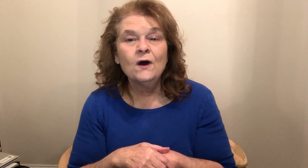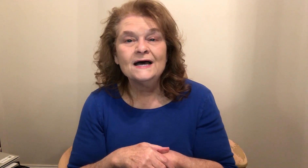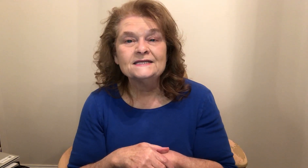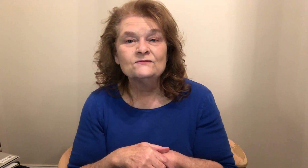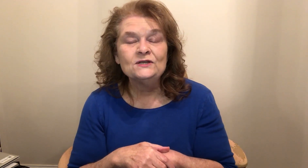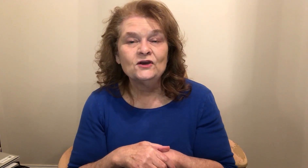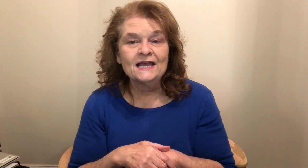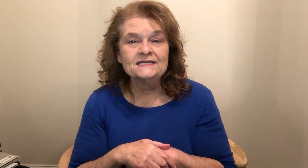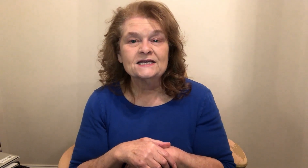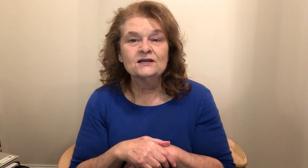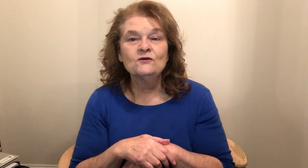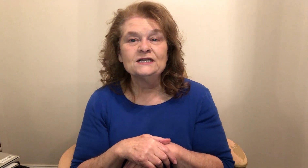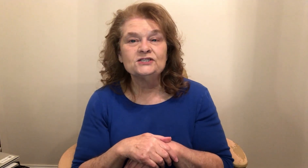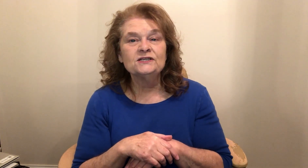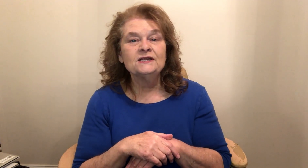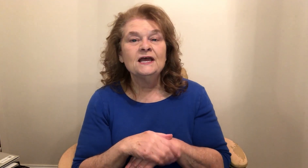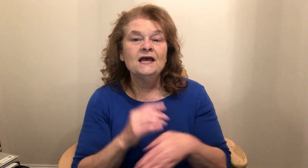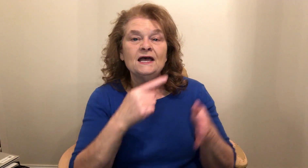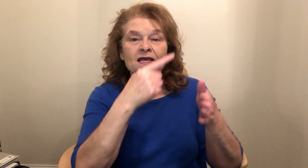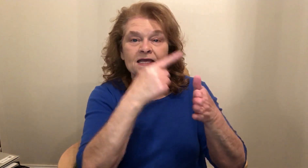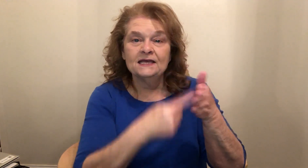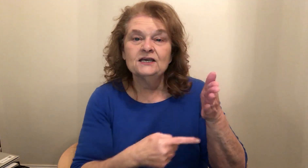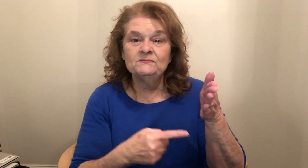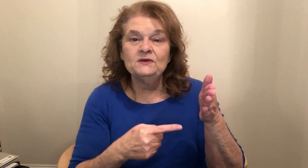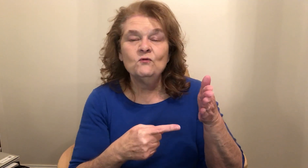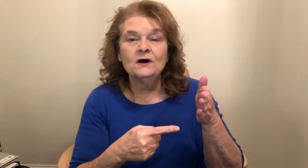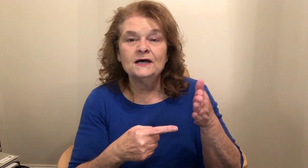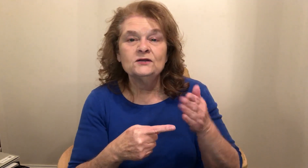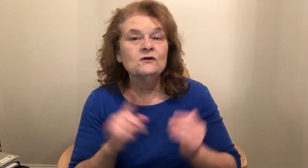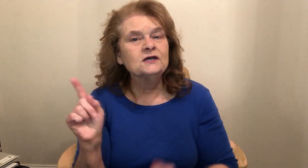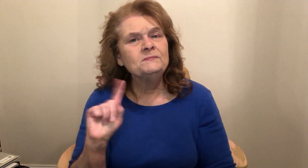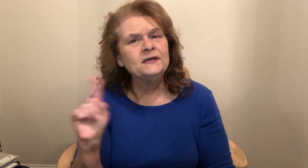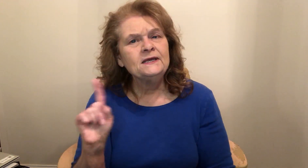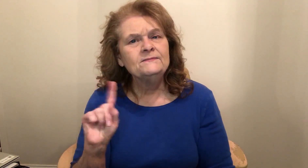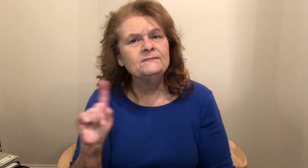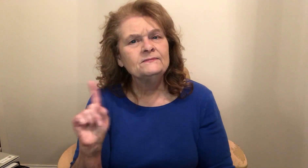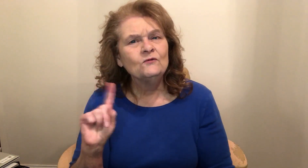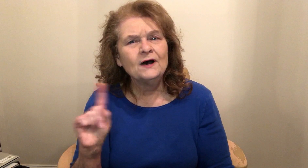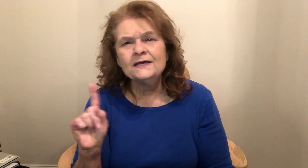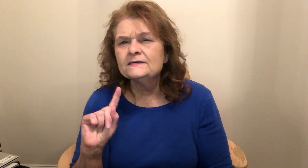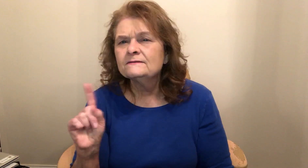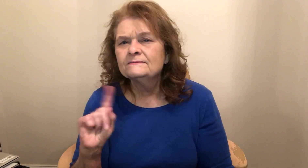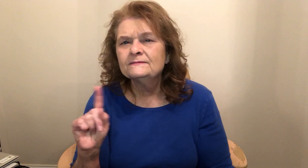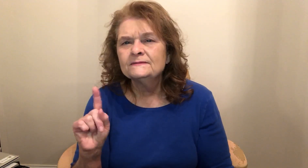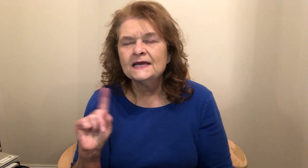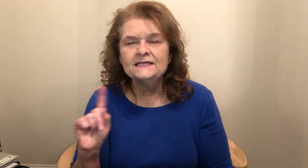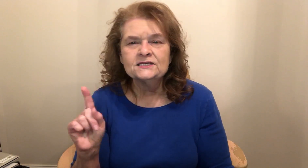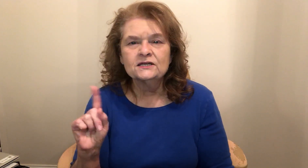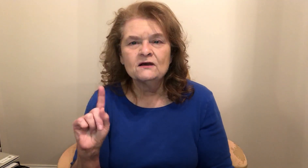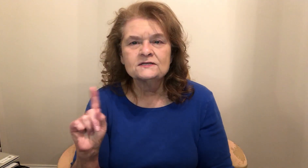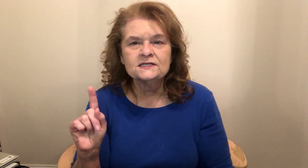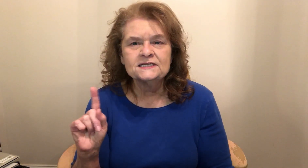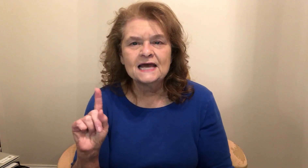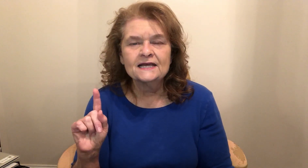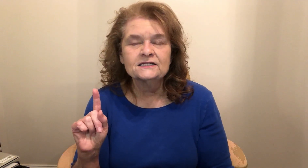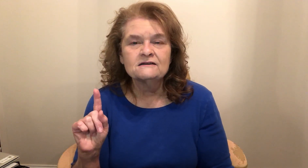What, when you're asking a question, it could be what, or it could be what. And this sign could also